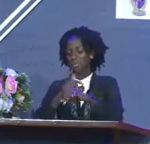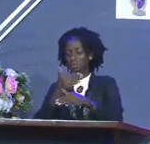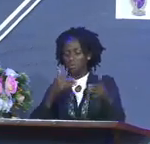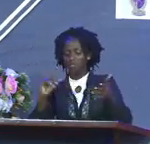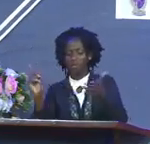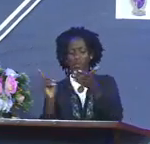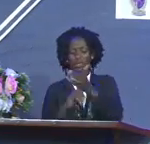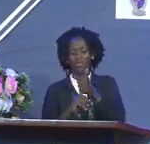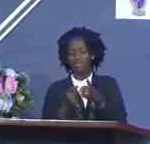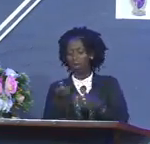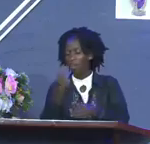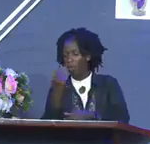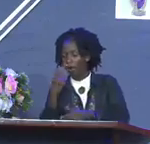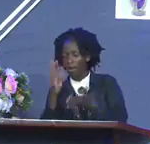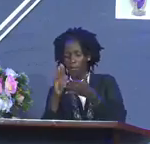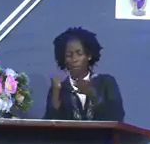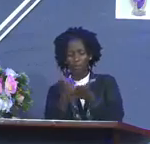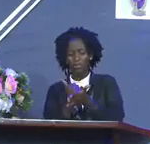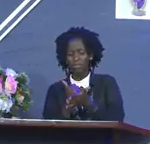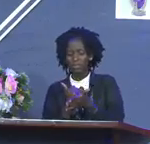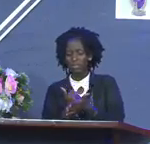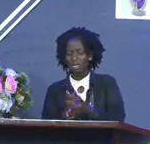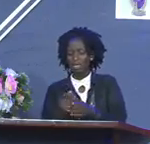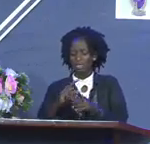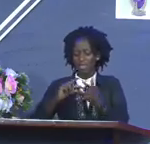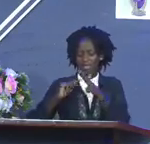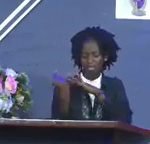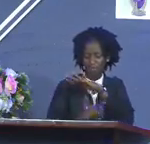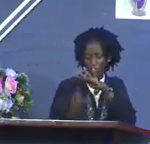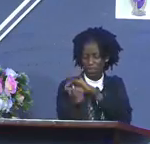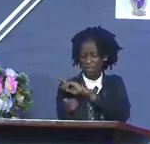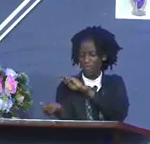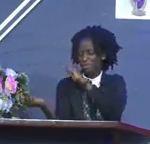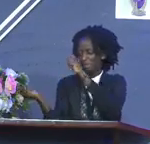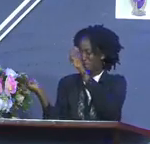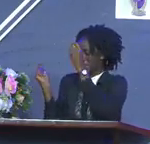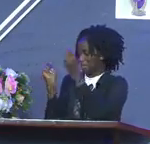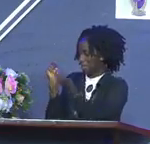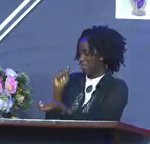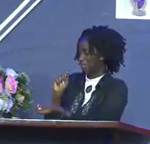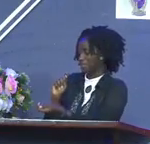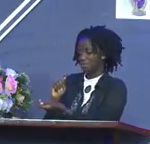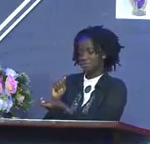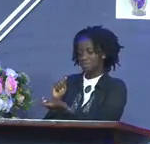because we had to get treatment in that situation.